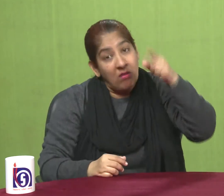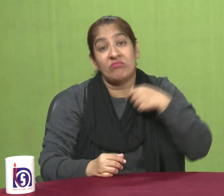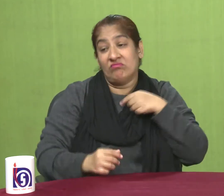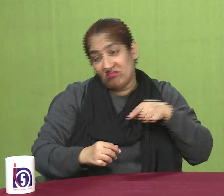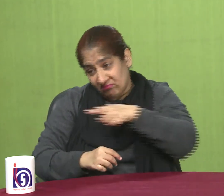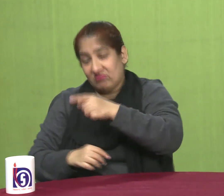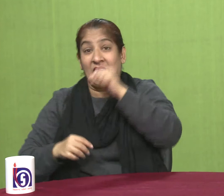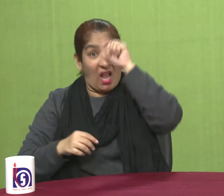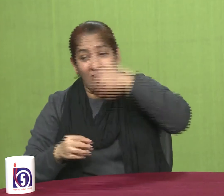of their currency.